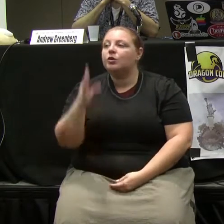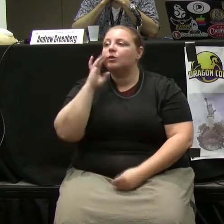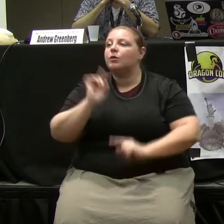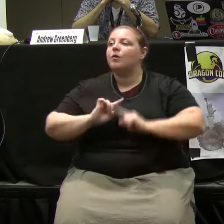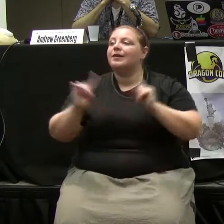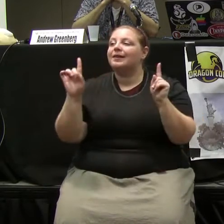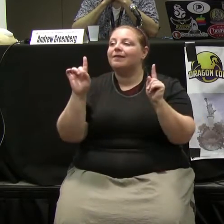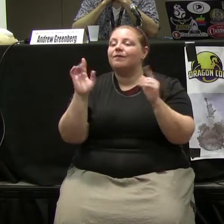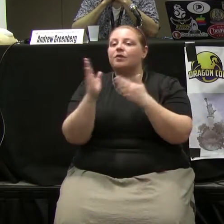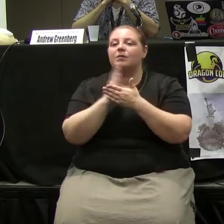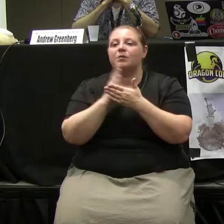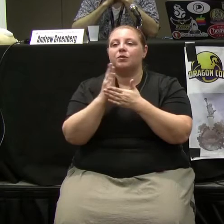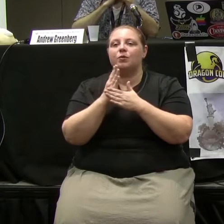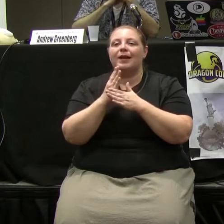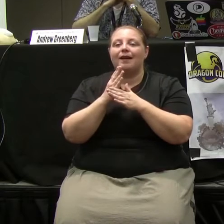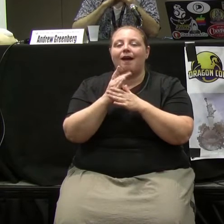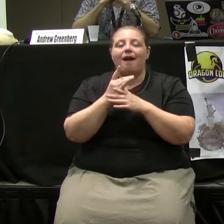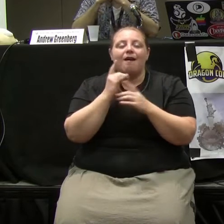victory.